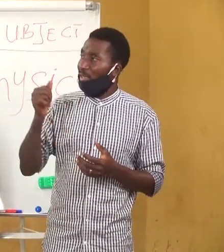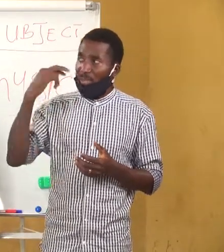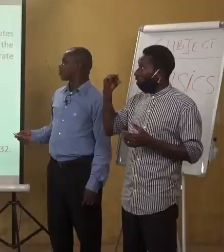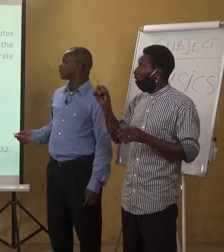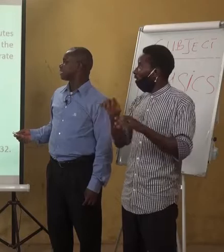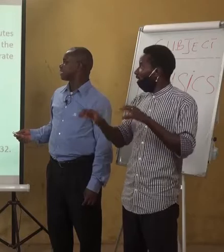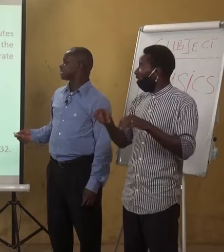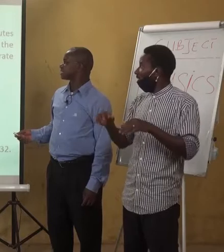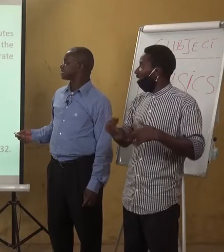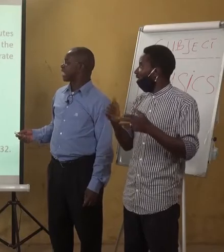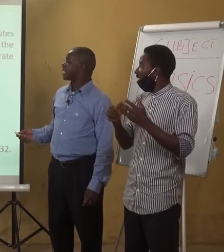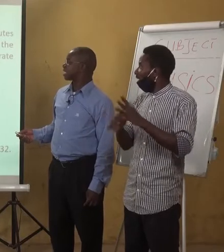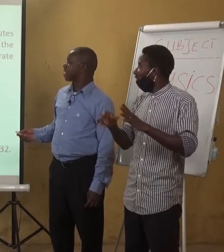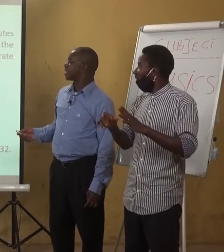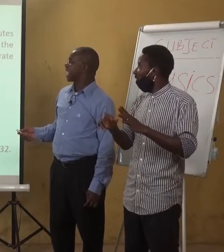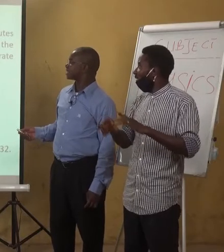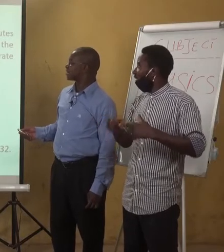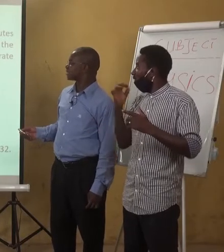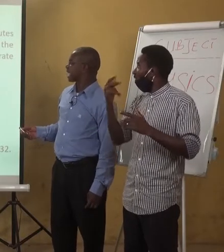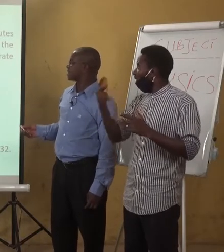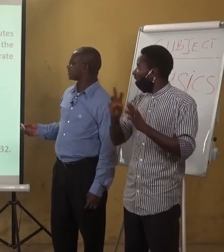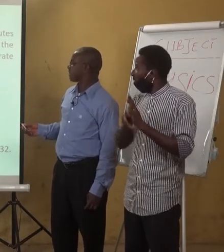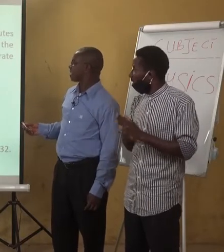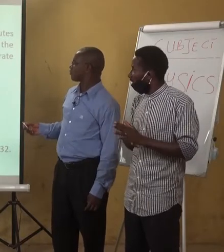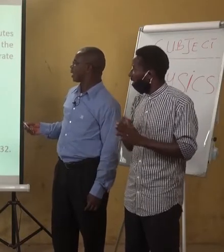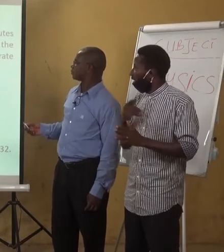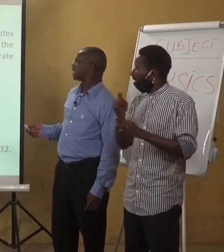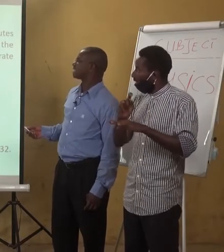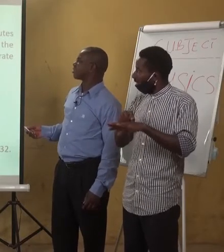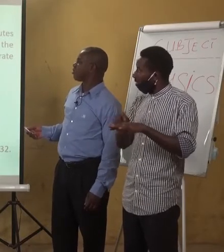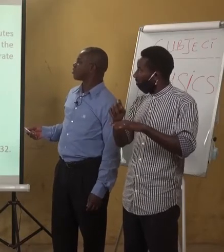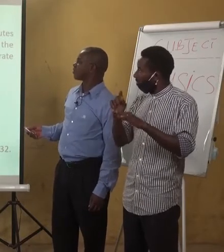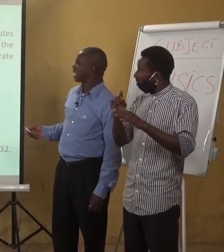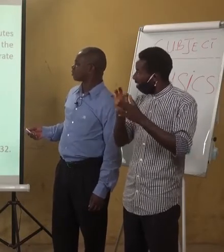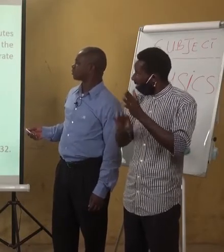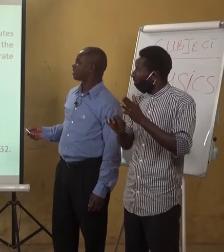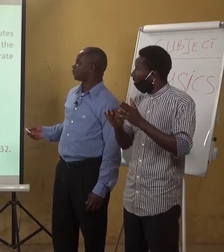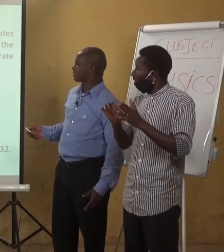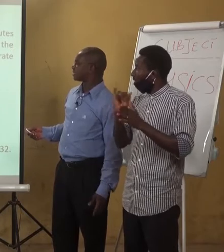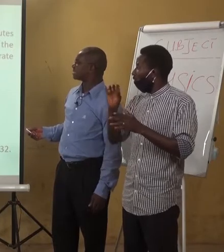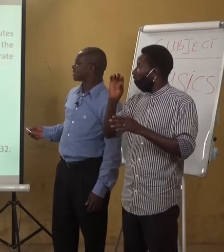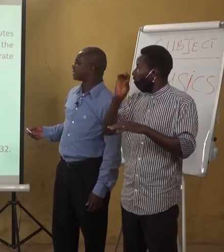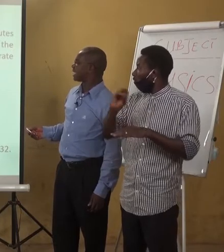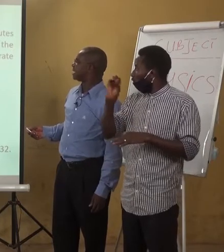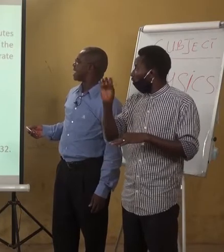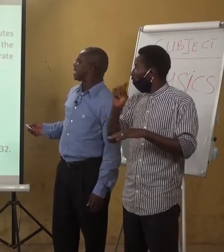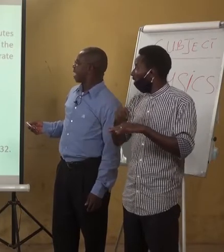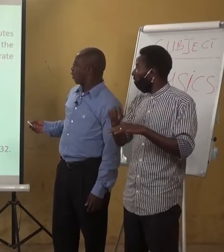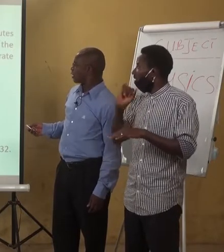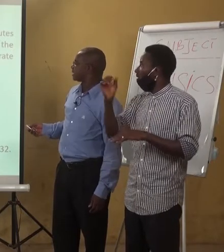of such is, at the count rate at 0 time is 512. That is the number of atoms, for instance,